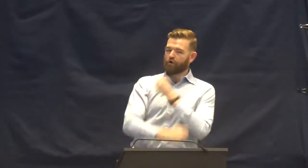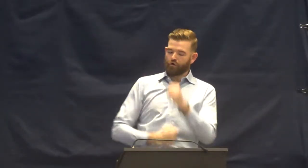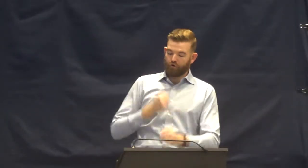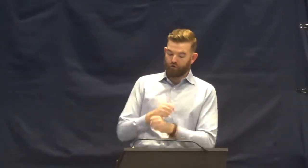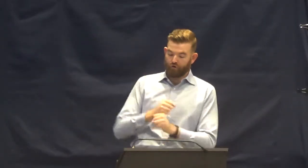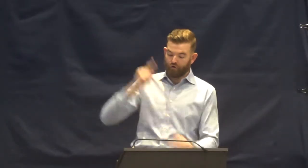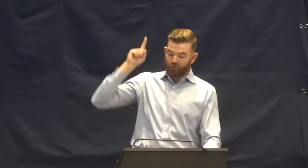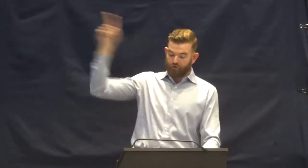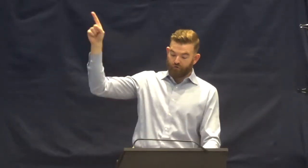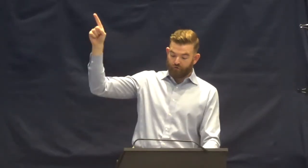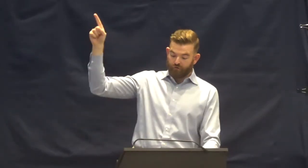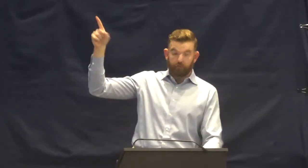This is the year of the Lord.